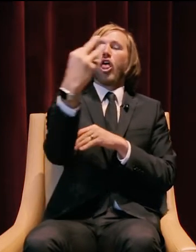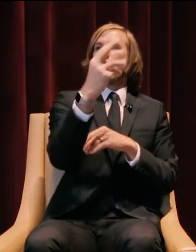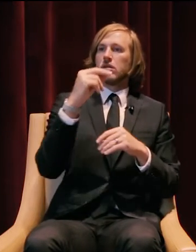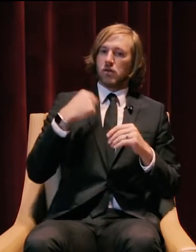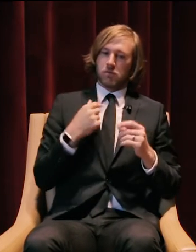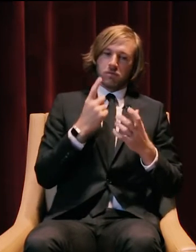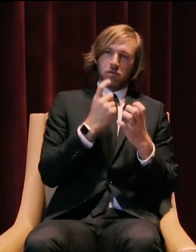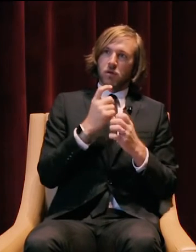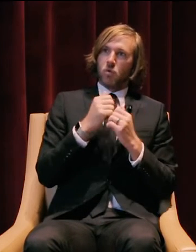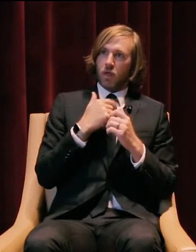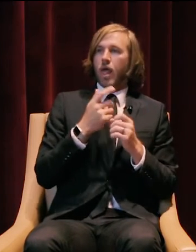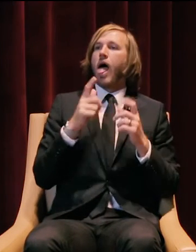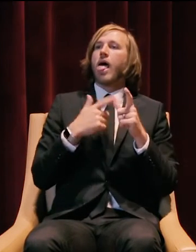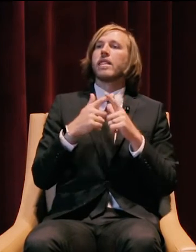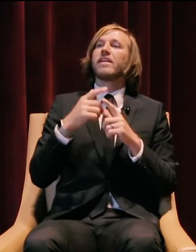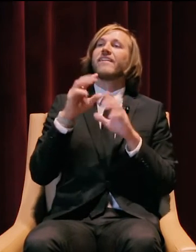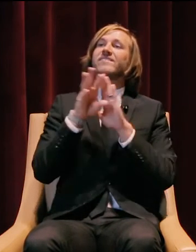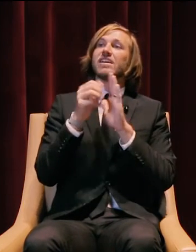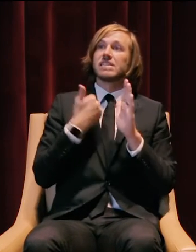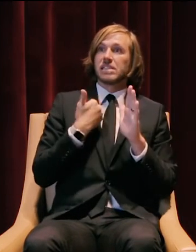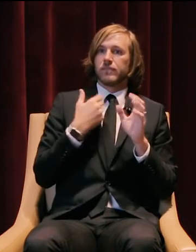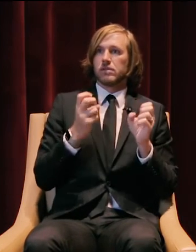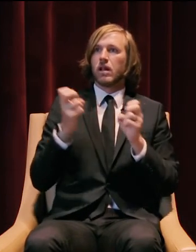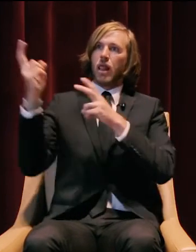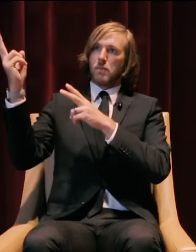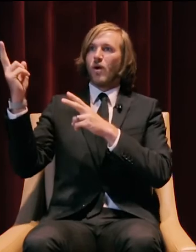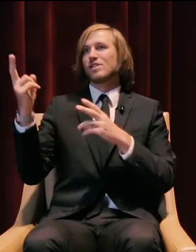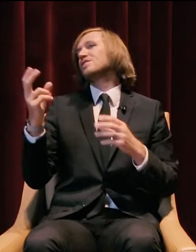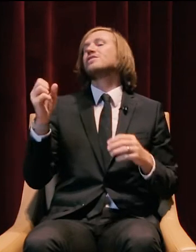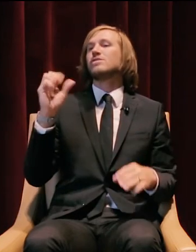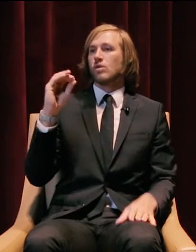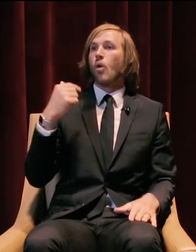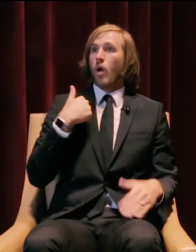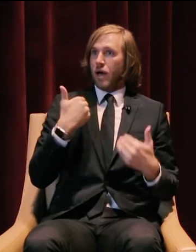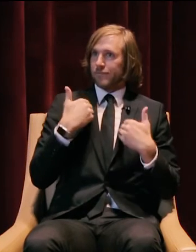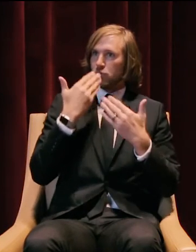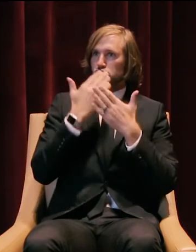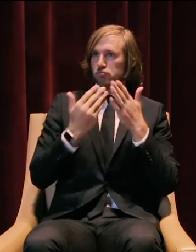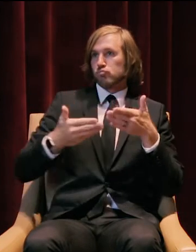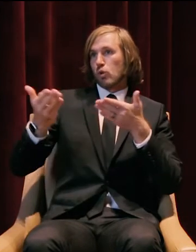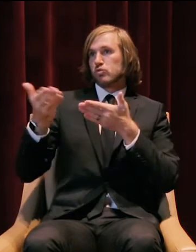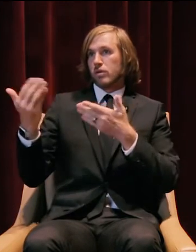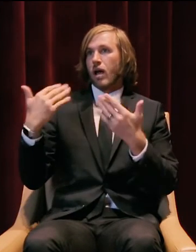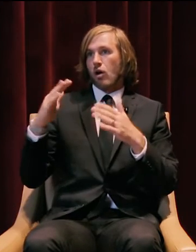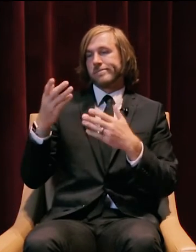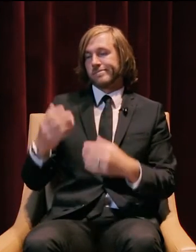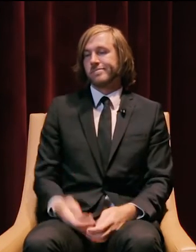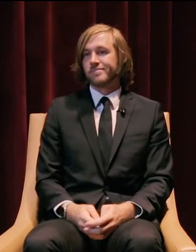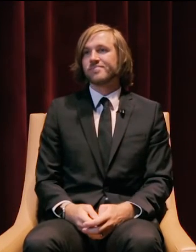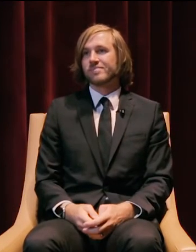then we upload all of the videos. And so we're there. We've got some good proposals out.